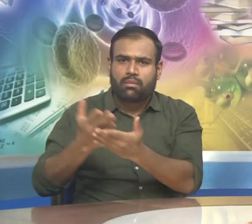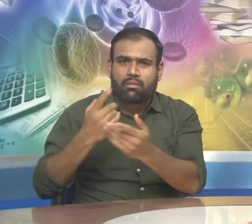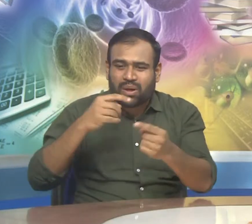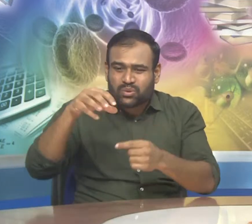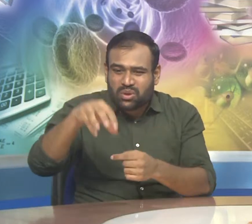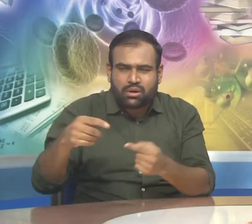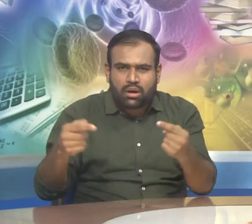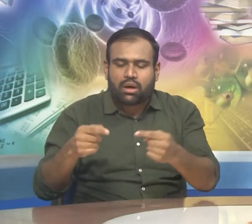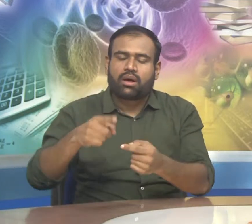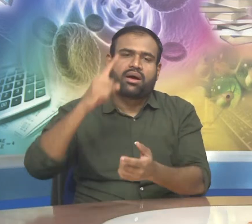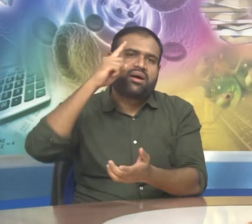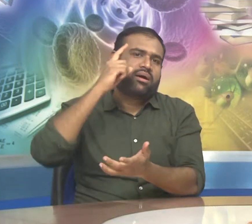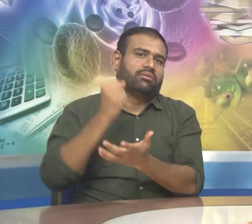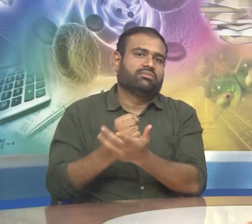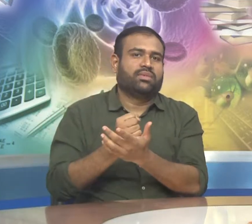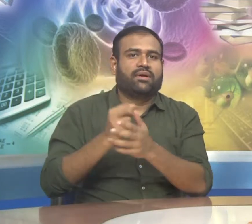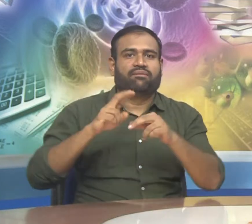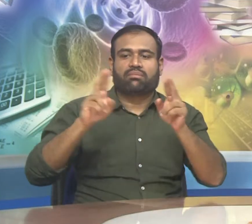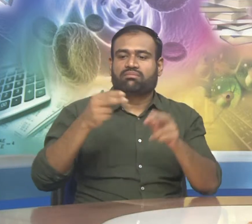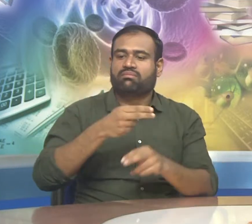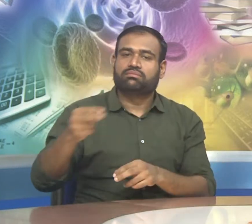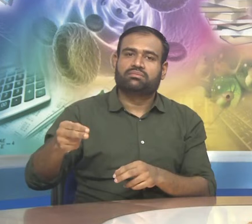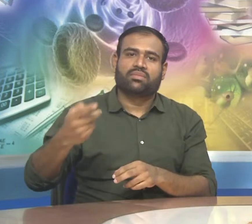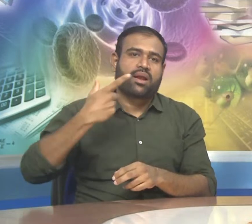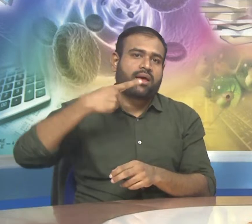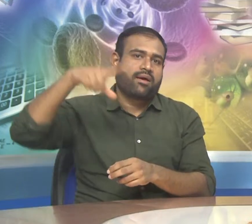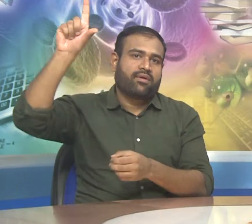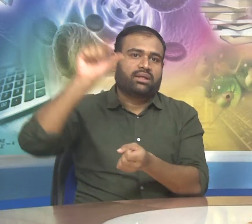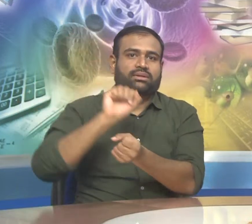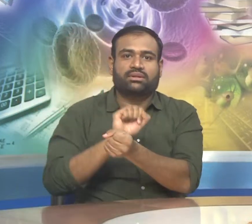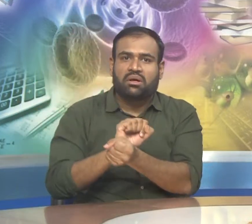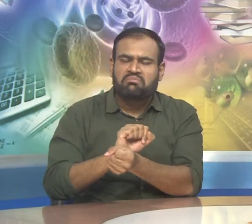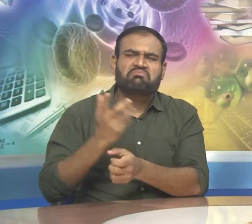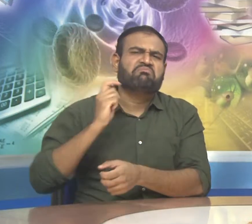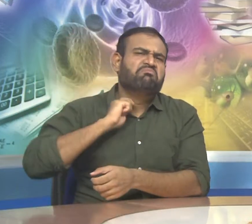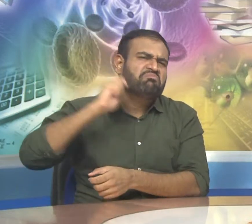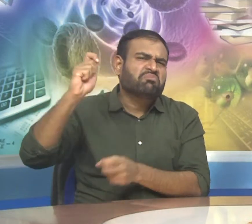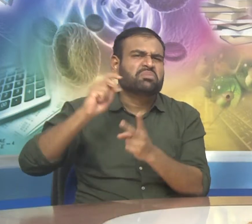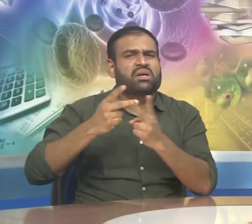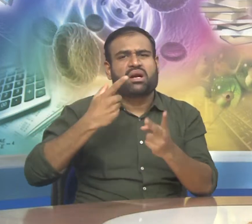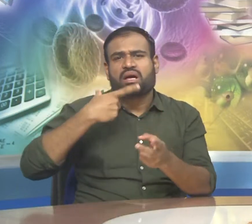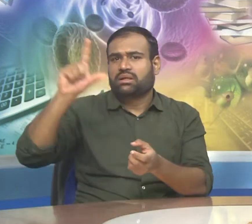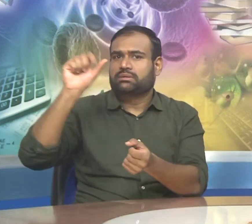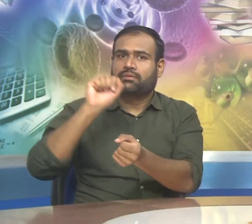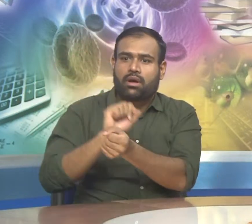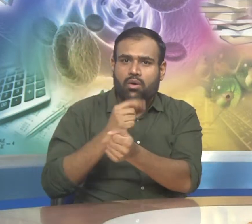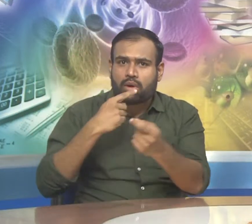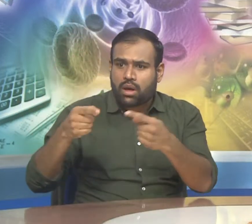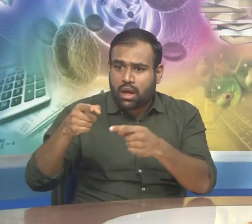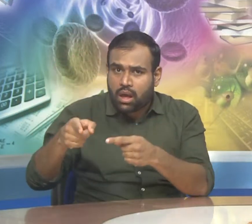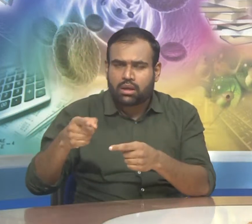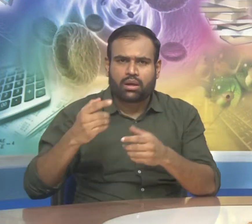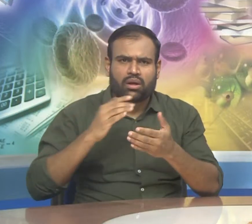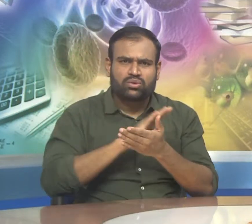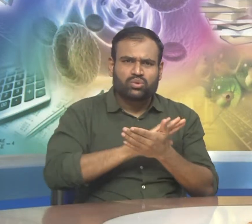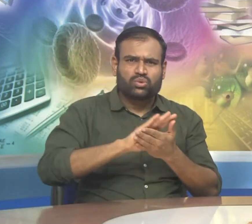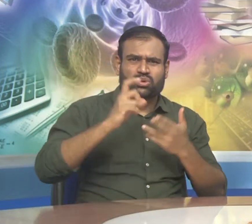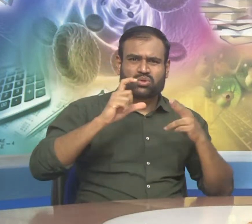certitory. Certitory means to be certified. It is issued by the higher court to